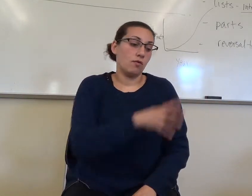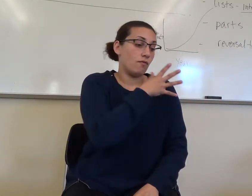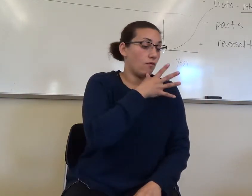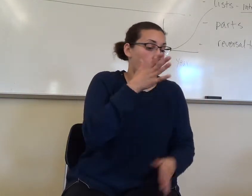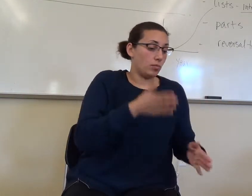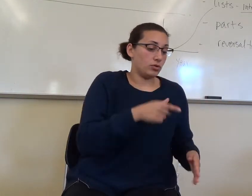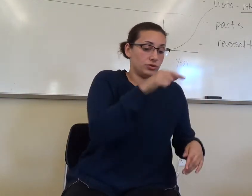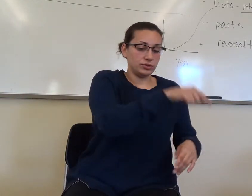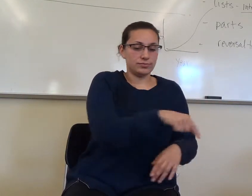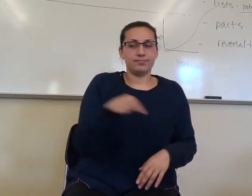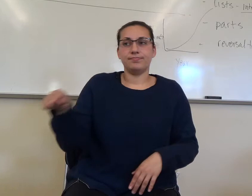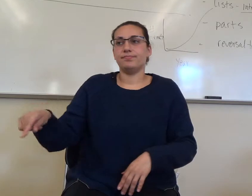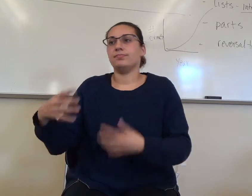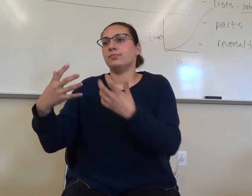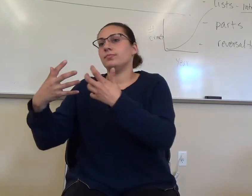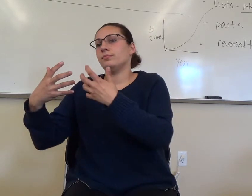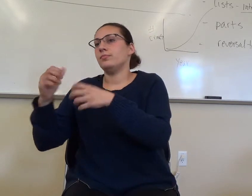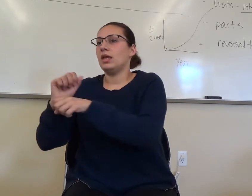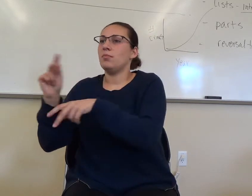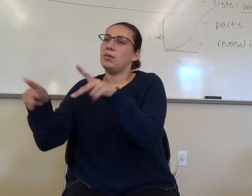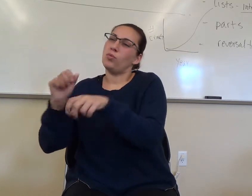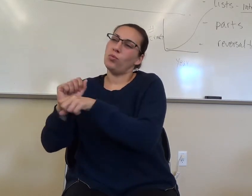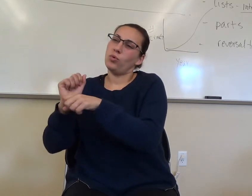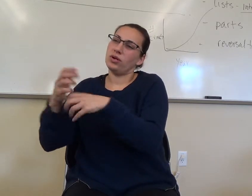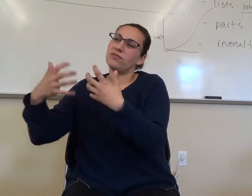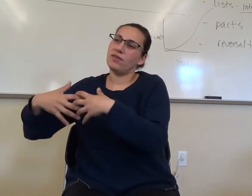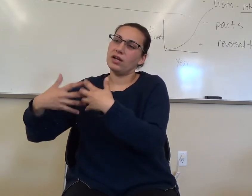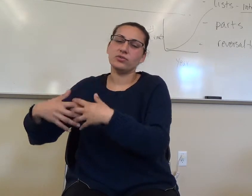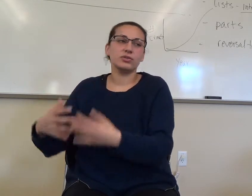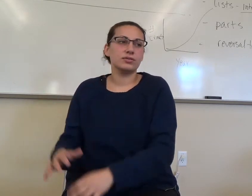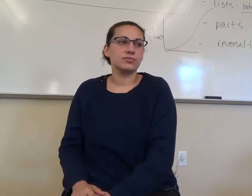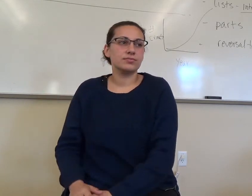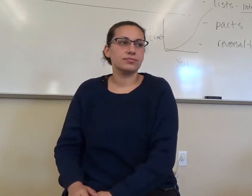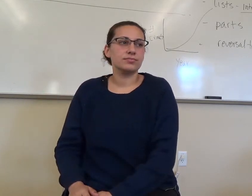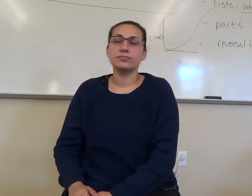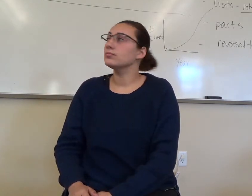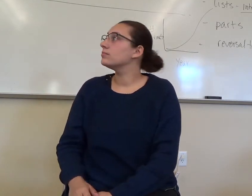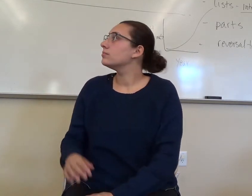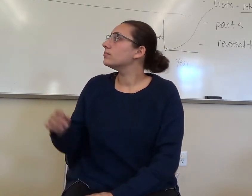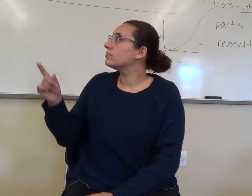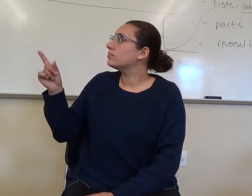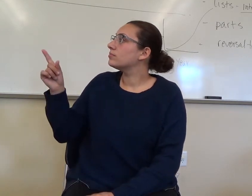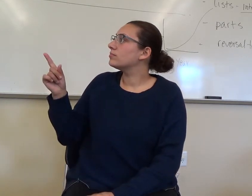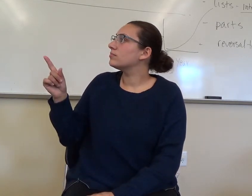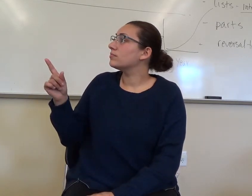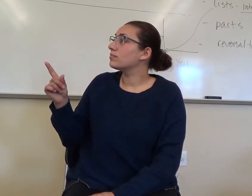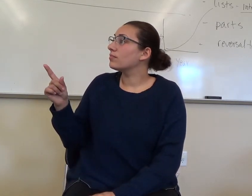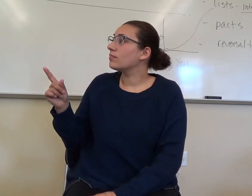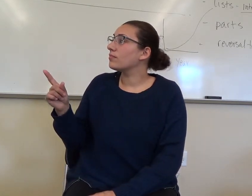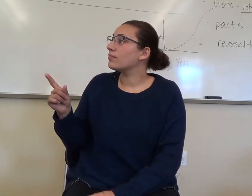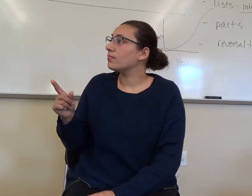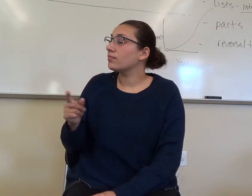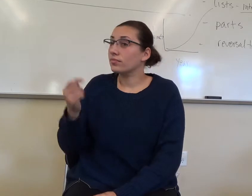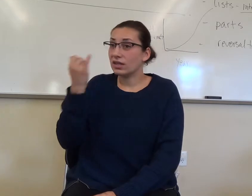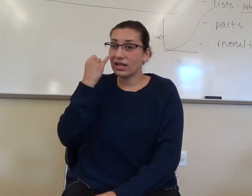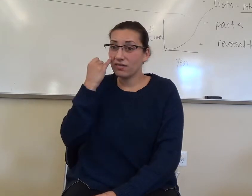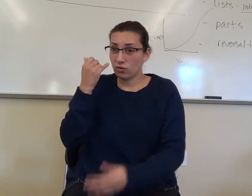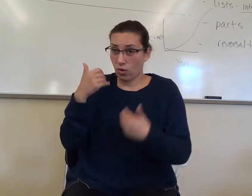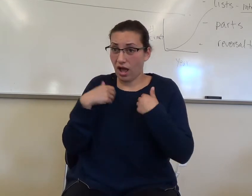I'd say workers' groups. But this is one of these things that if you just had groups here, that